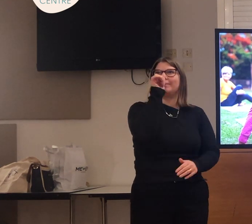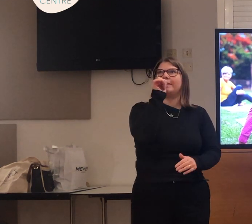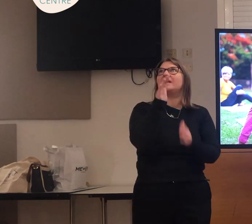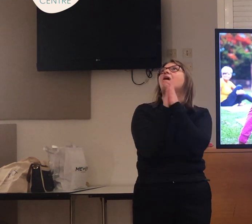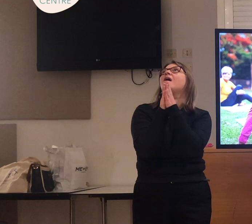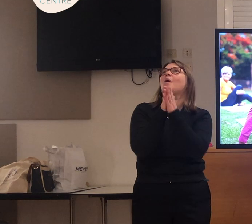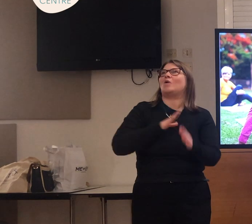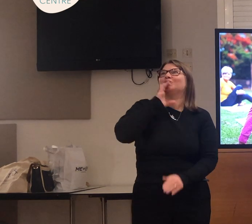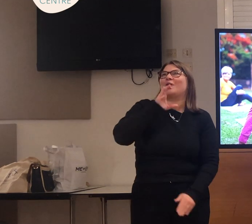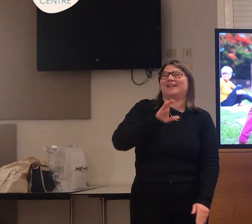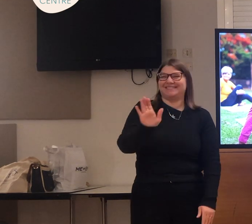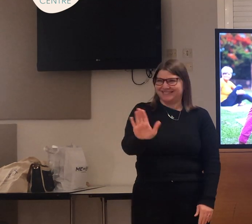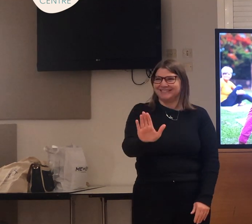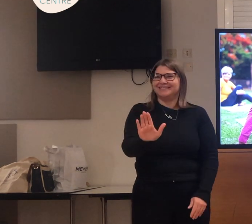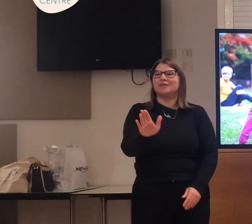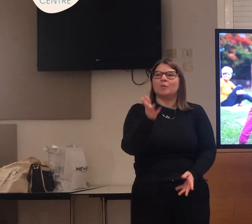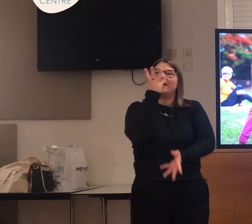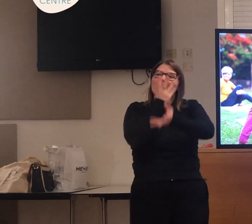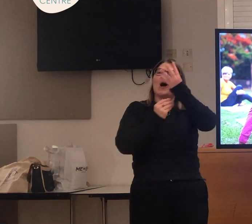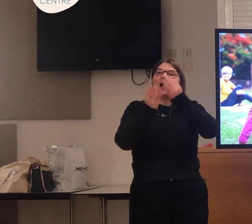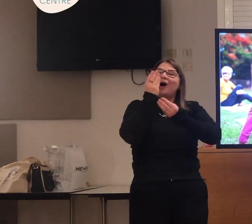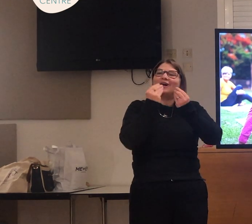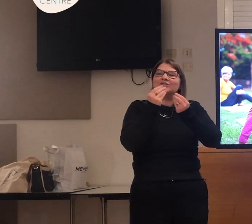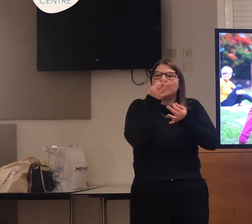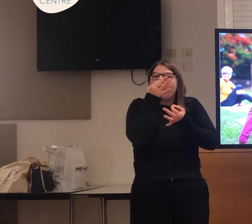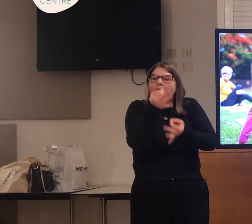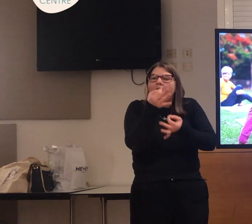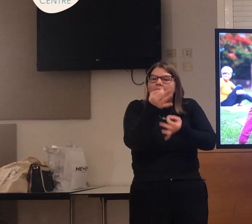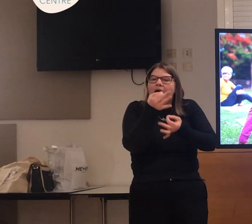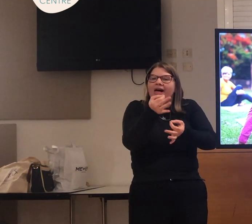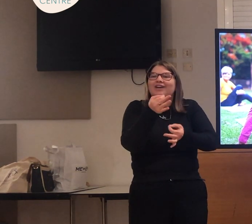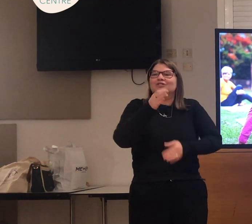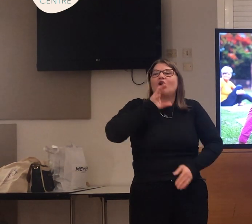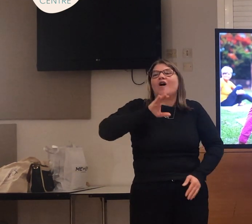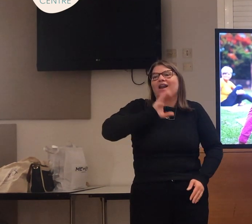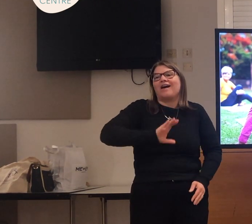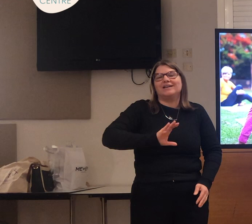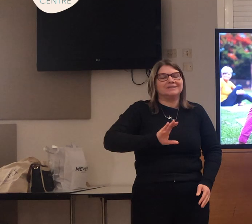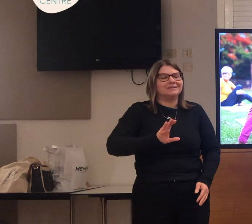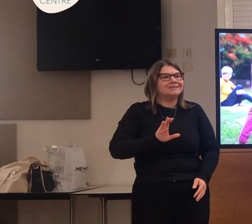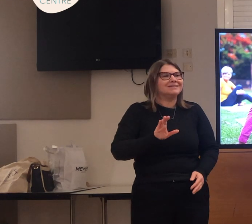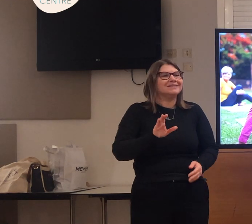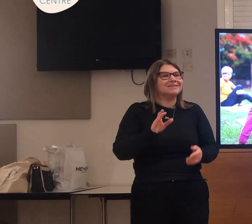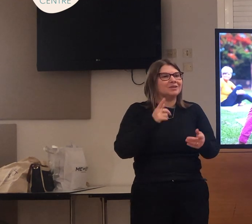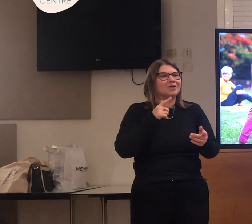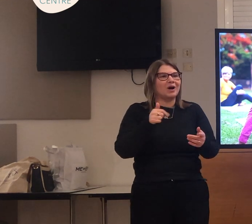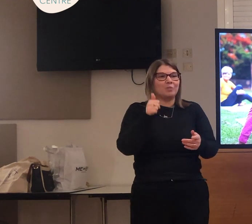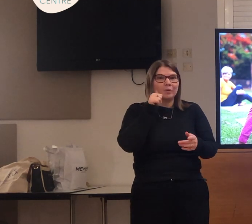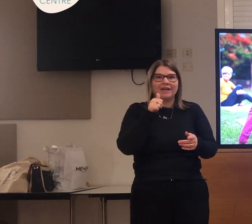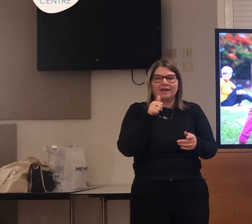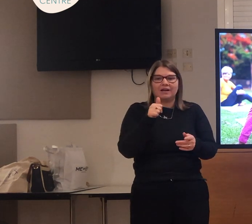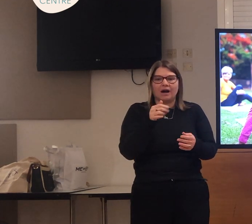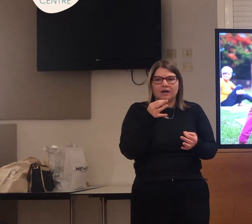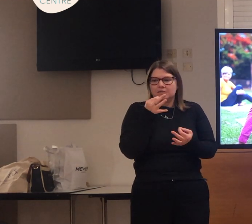We learn that and we practice it time and time and time again.